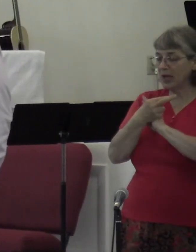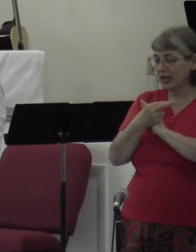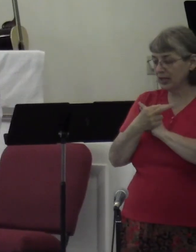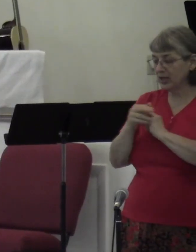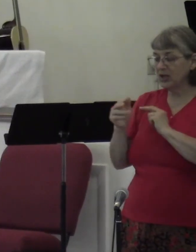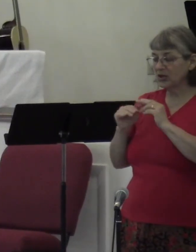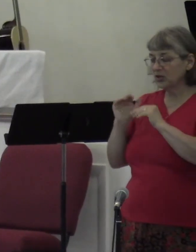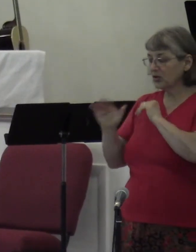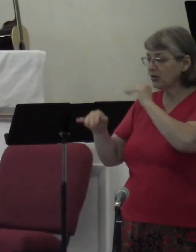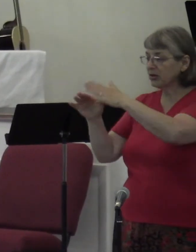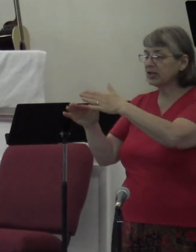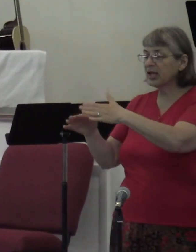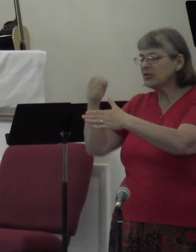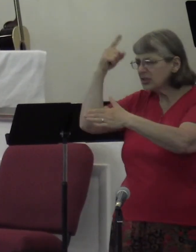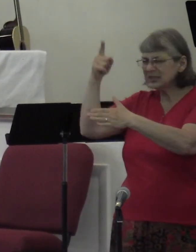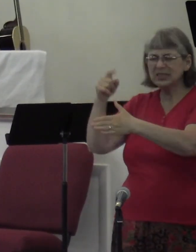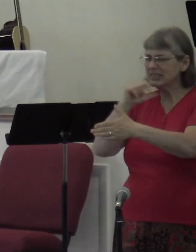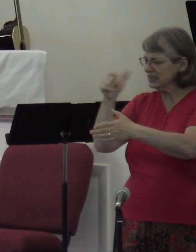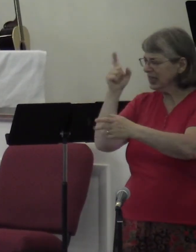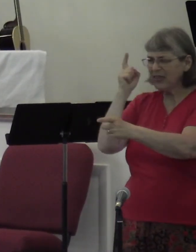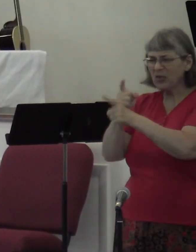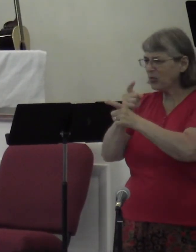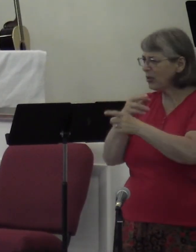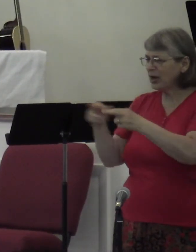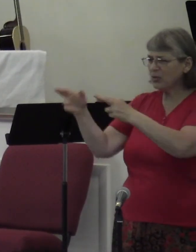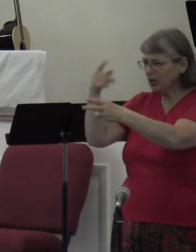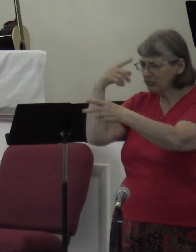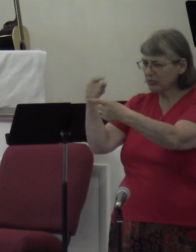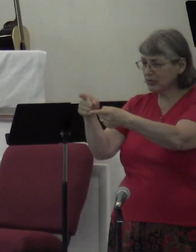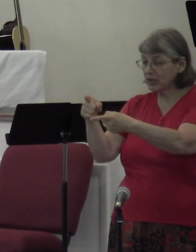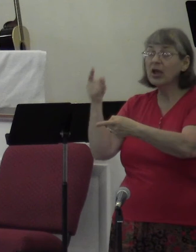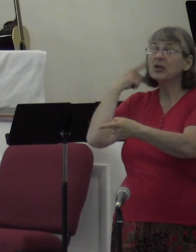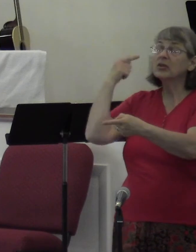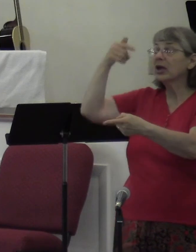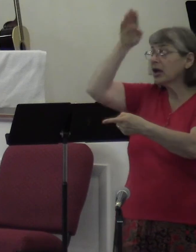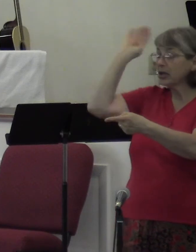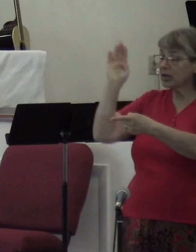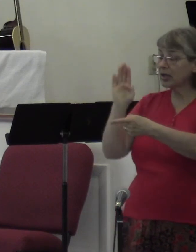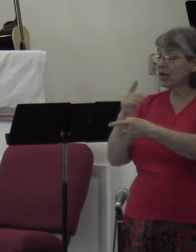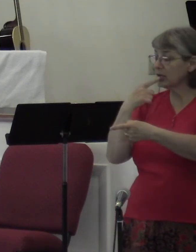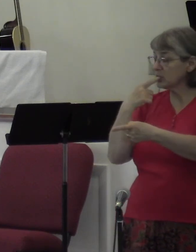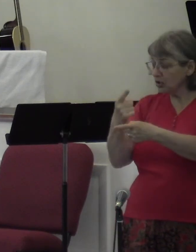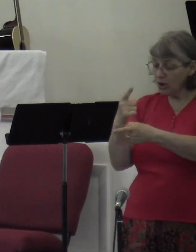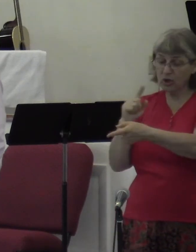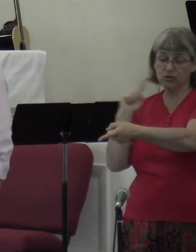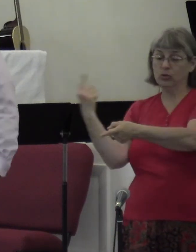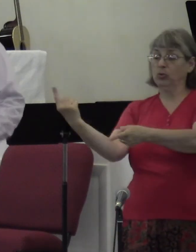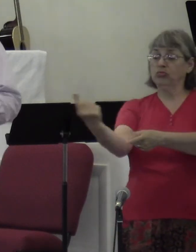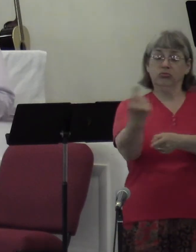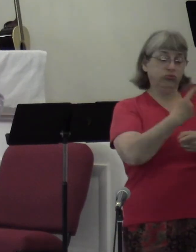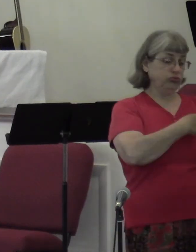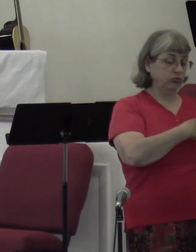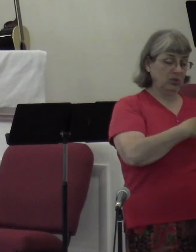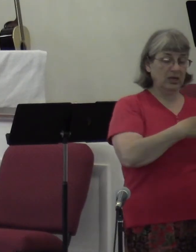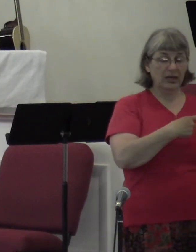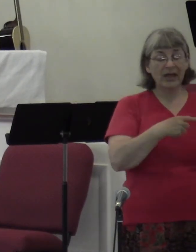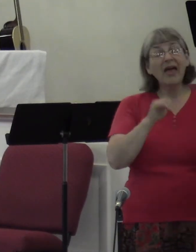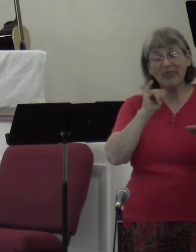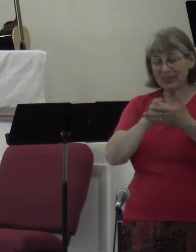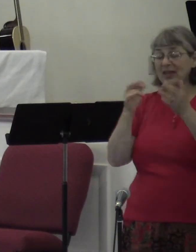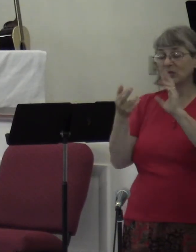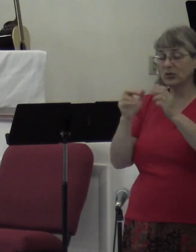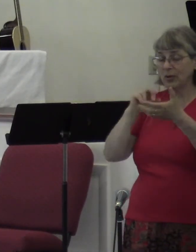down a road and you realize that it's not the right road for you. And you hear God's call to turn and come to Him and you turn around and go the other way. That's all it